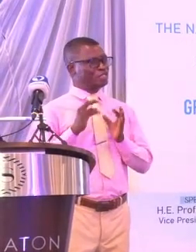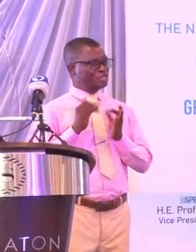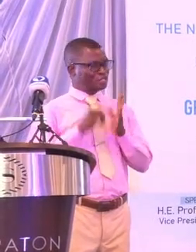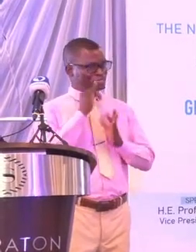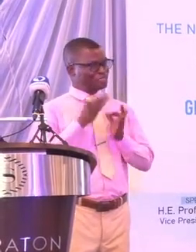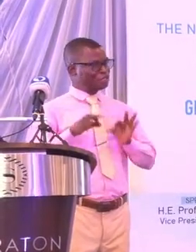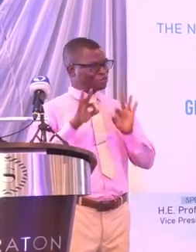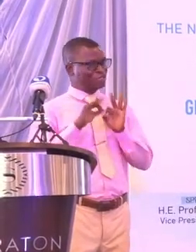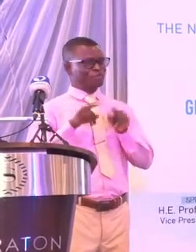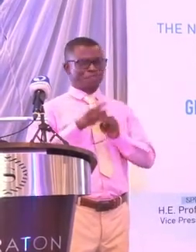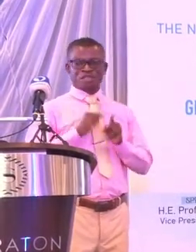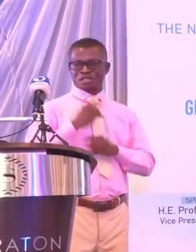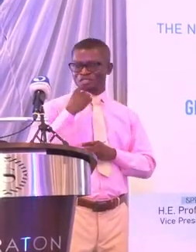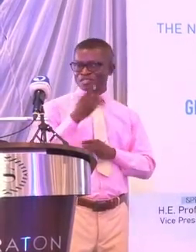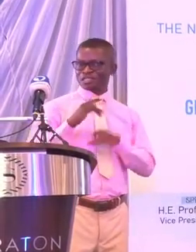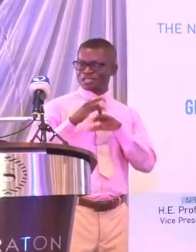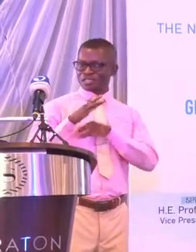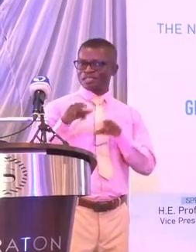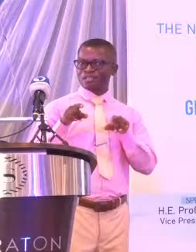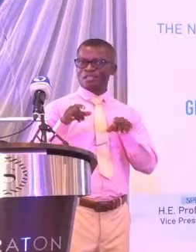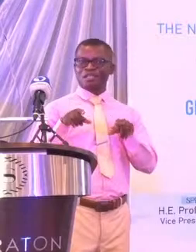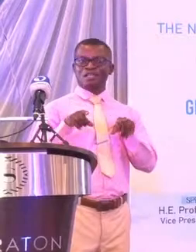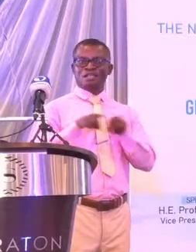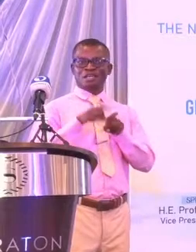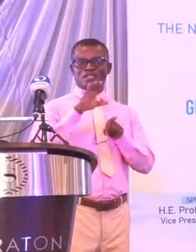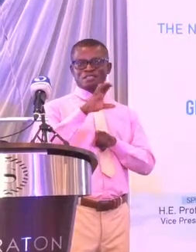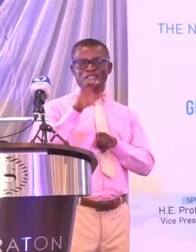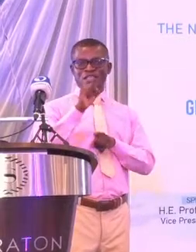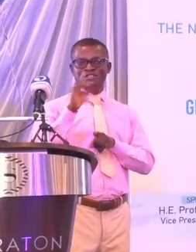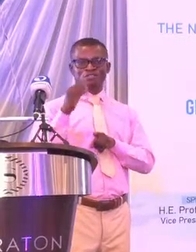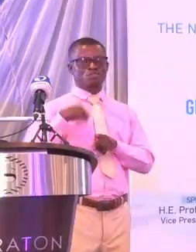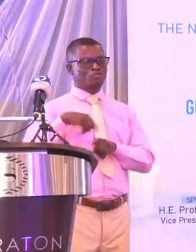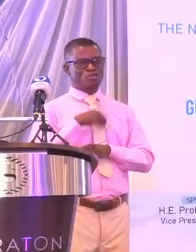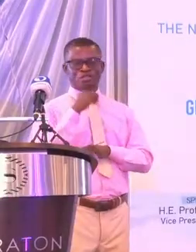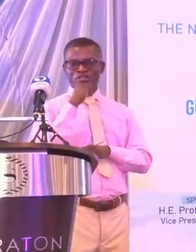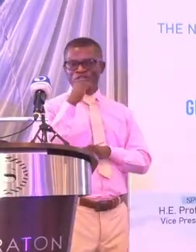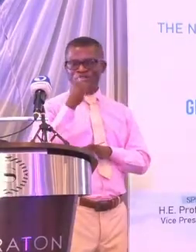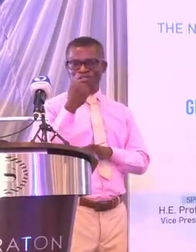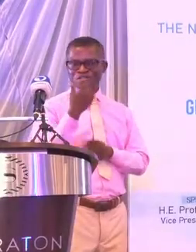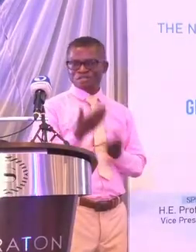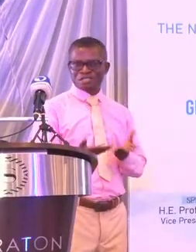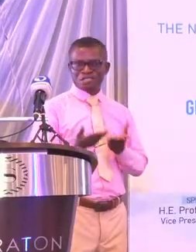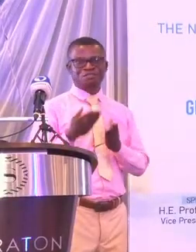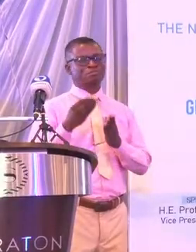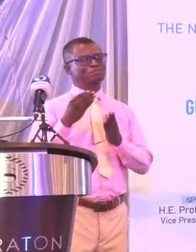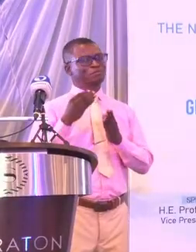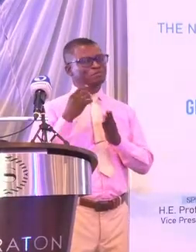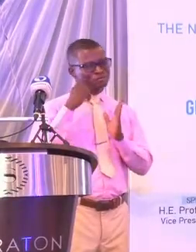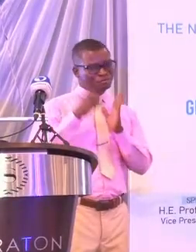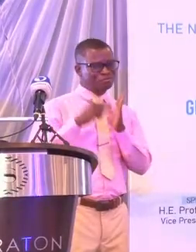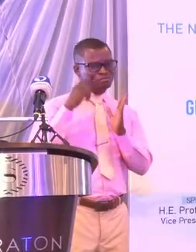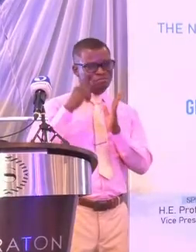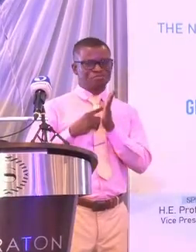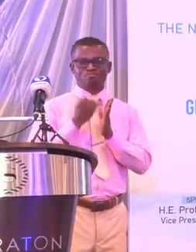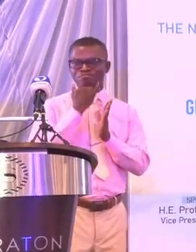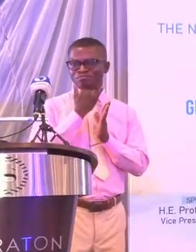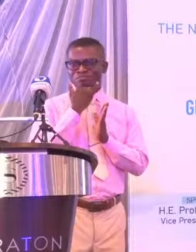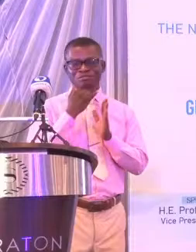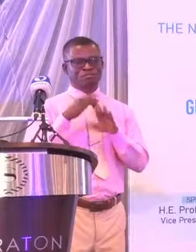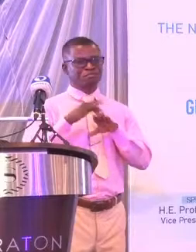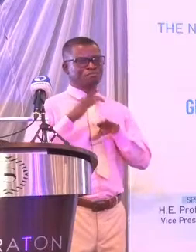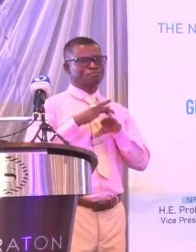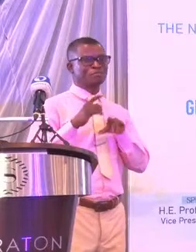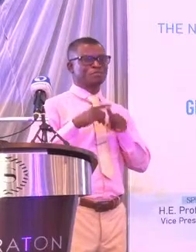said earlier, that as civil society organizations, we do not exist only to point at gaps, but we also